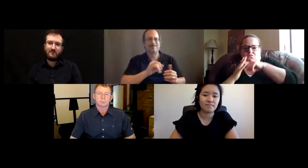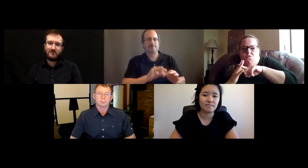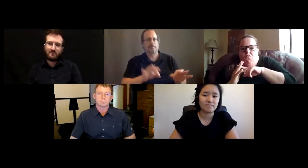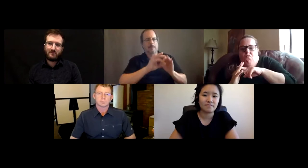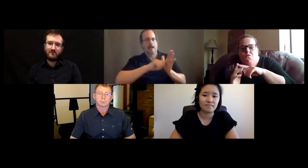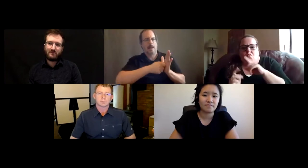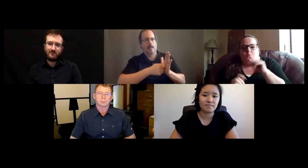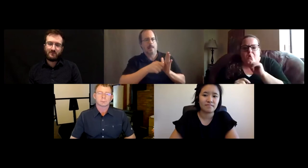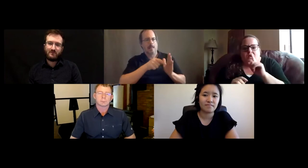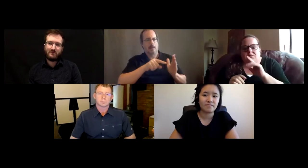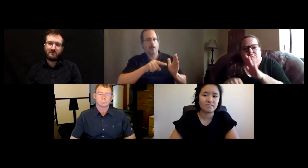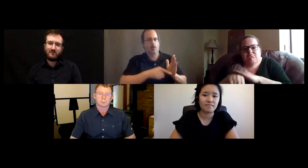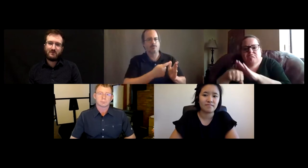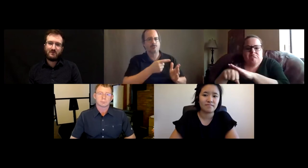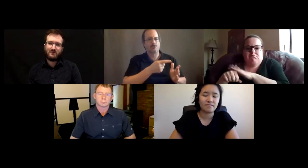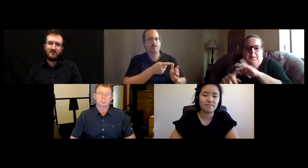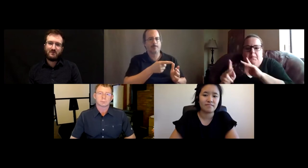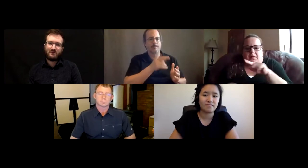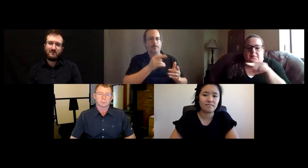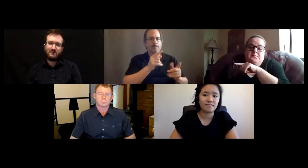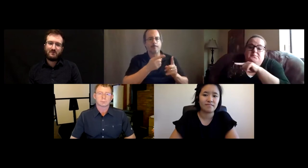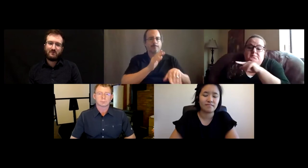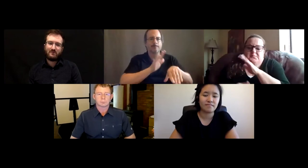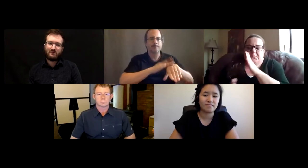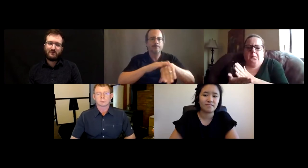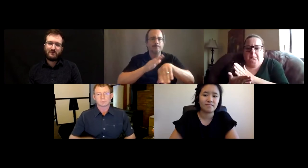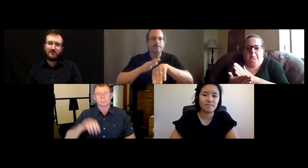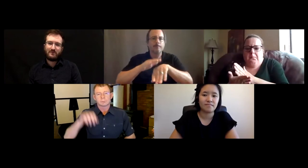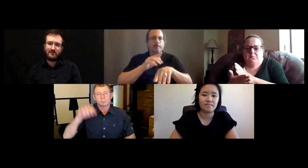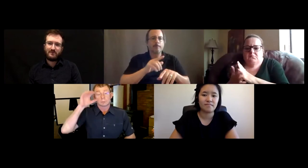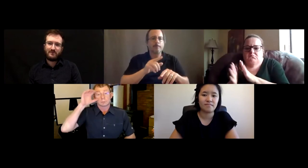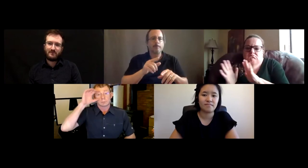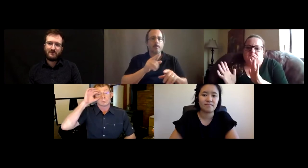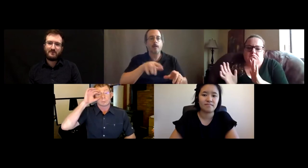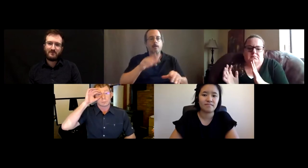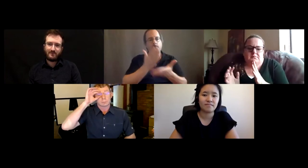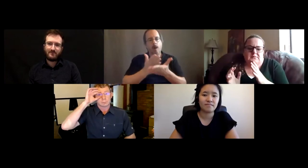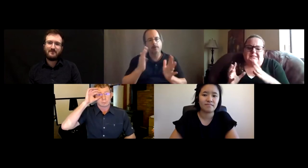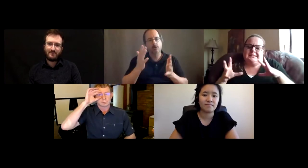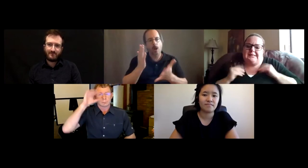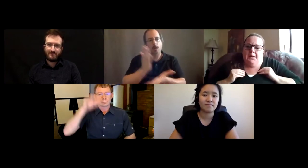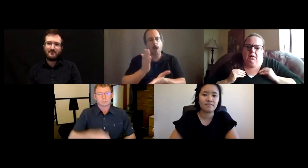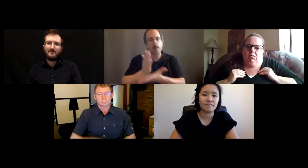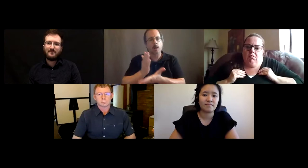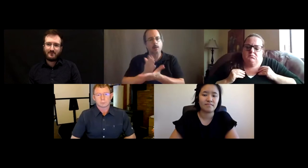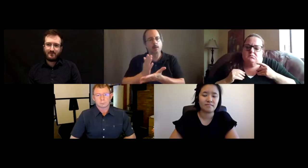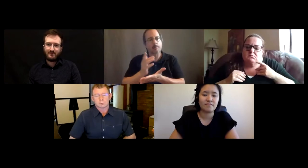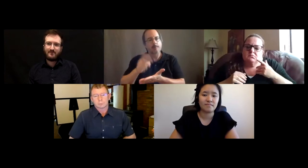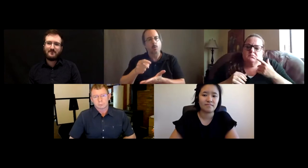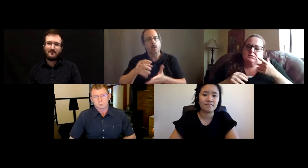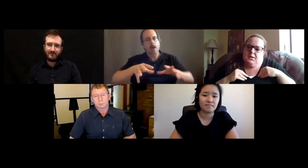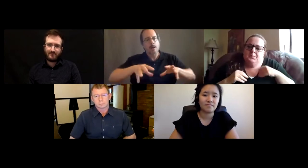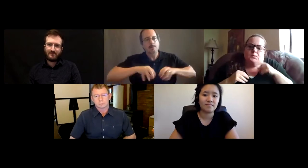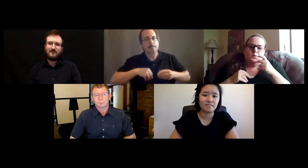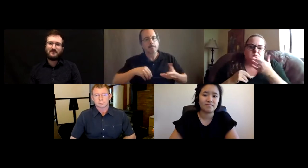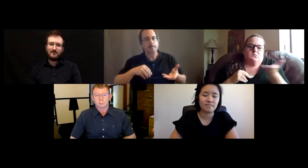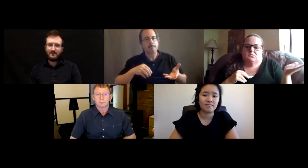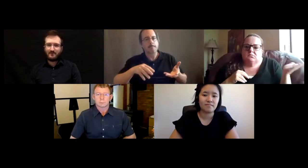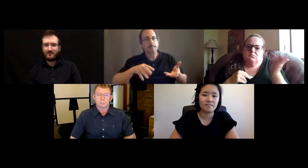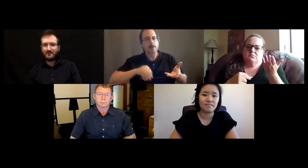I think that's the key to where we need to start at the medical field, and they need to just accept